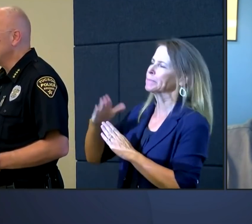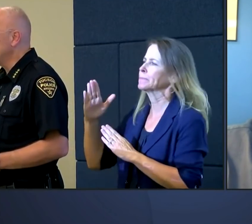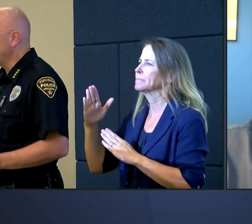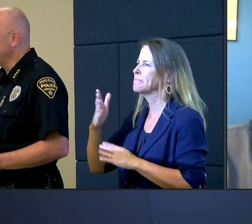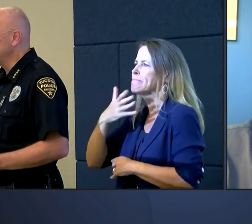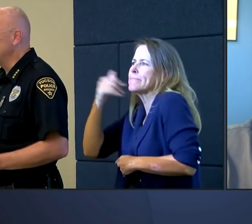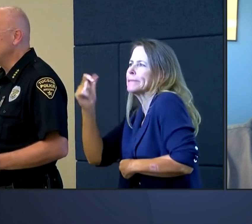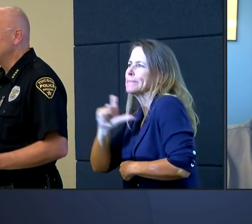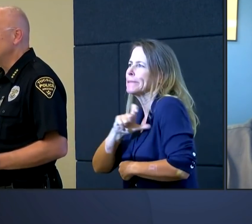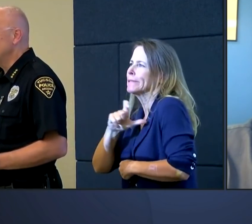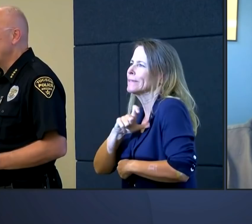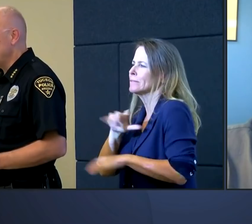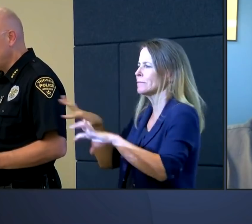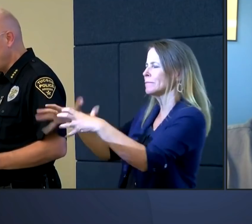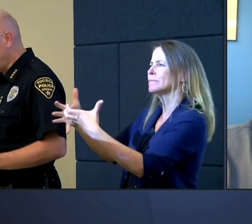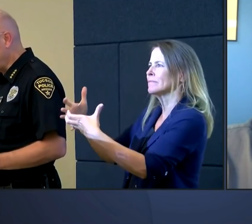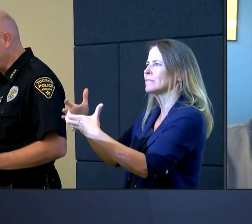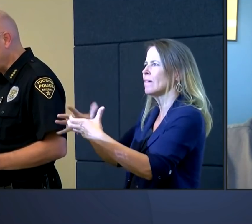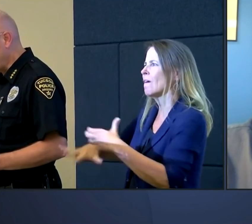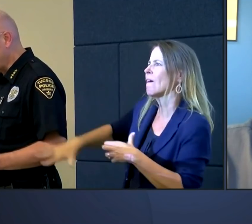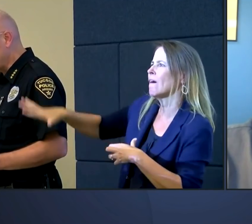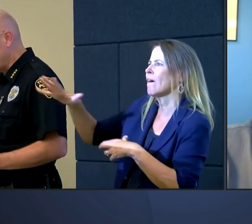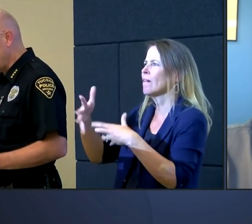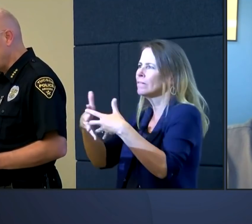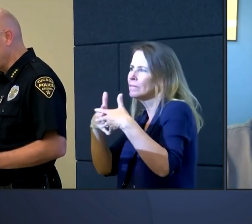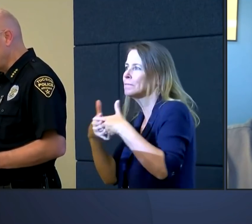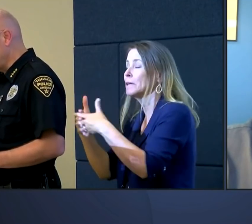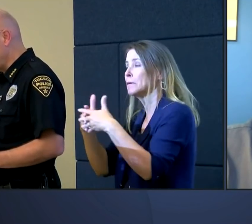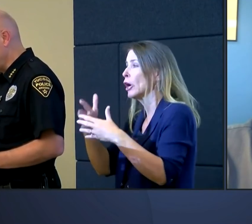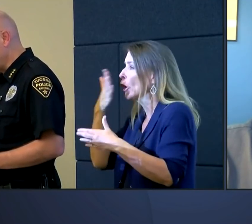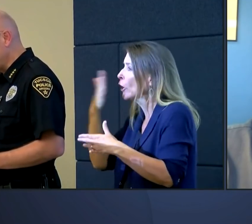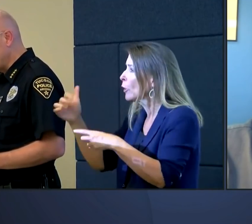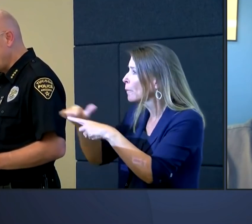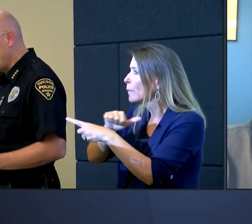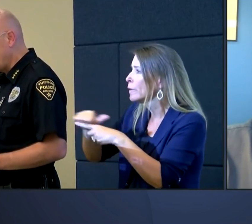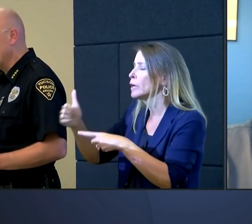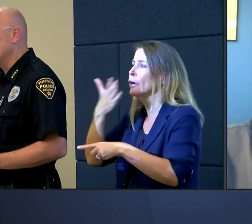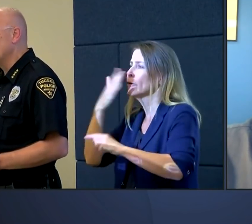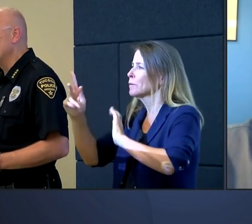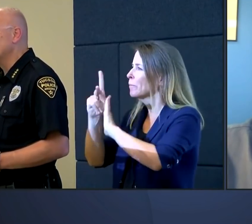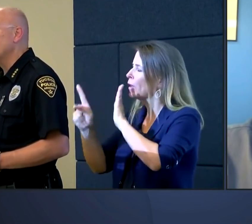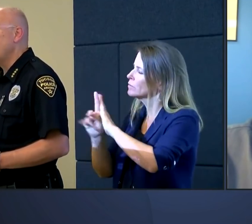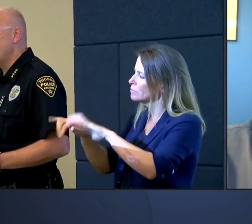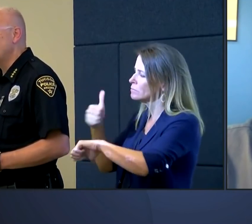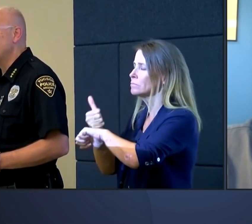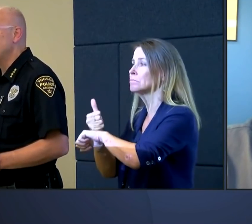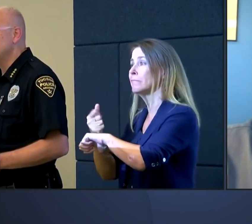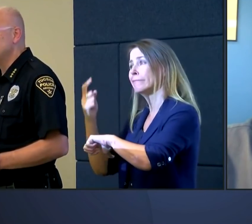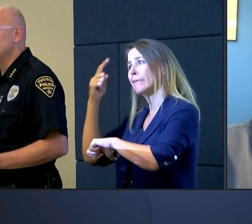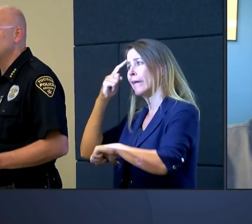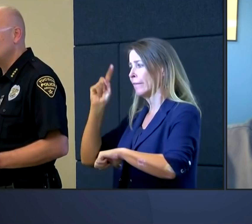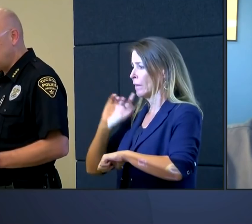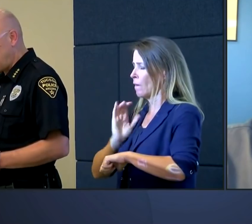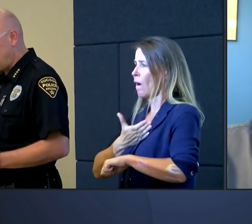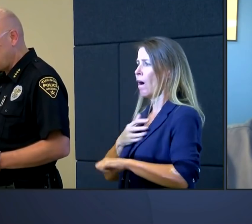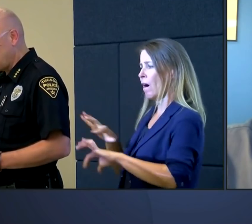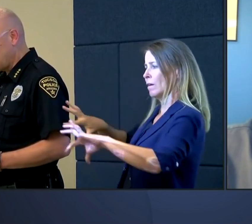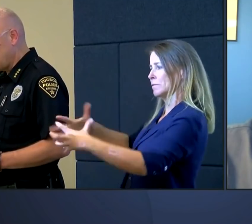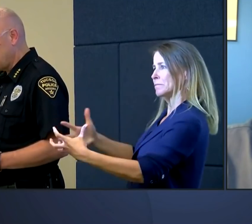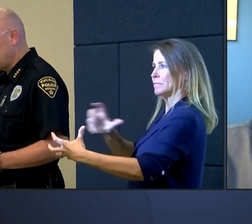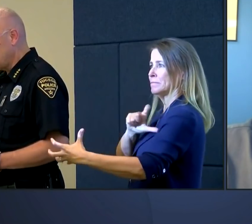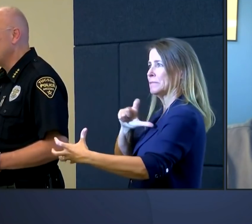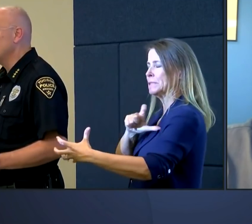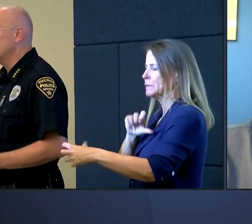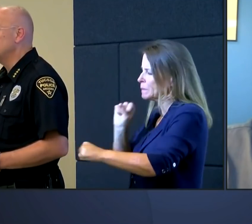to the Tucson City Council members and let them know what was happening, as well as our mayor, Regina Romero, and the